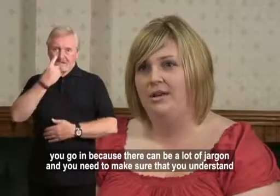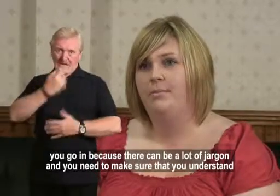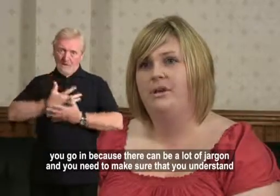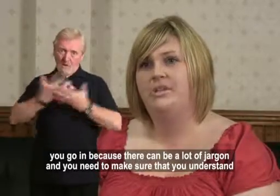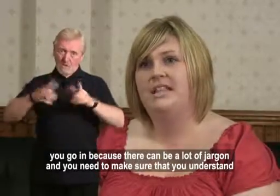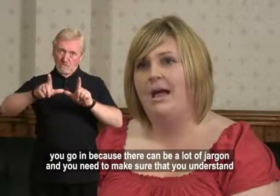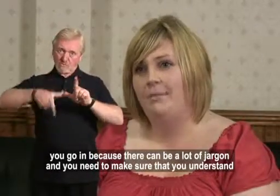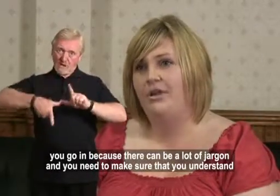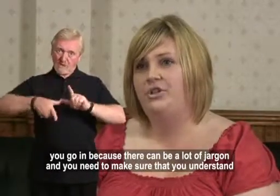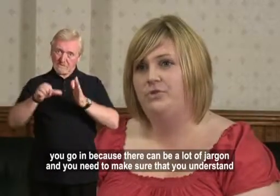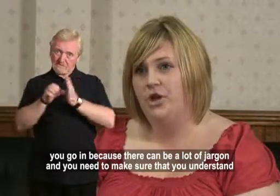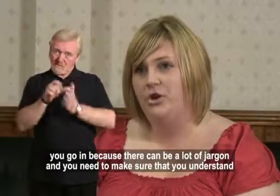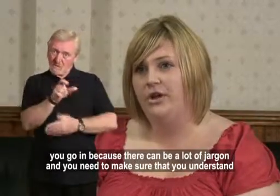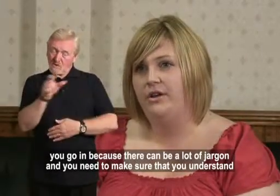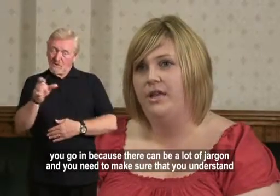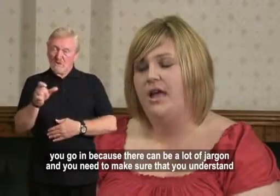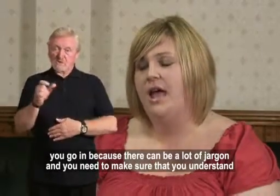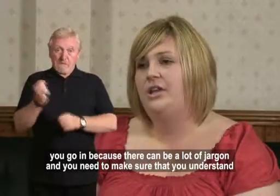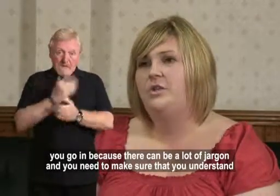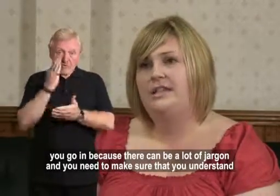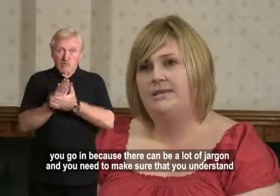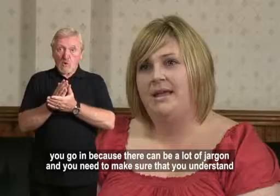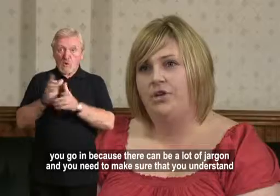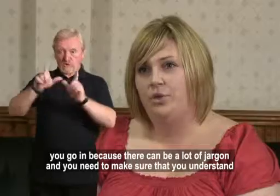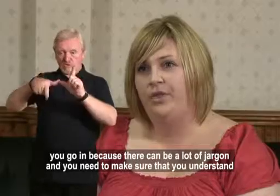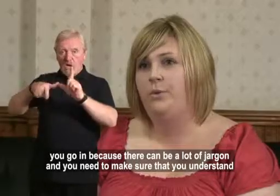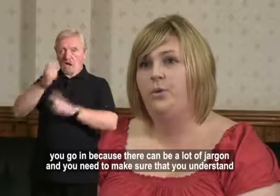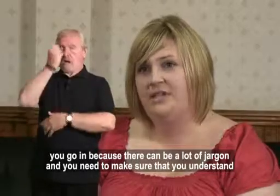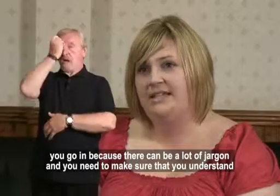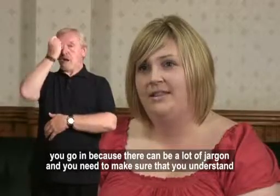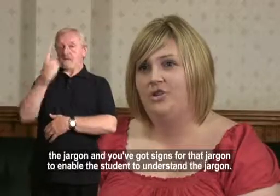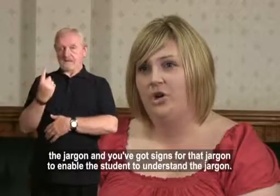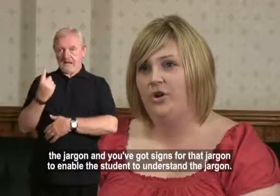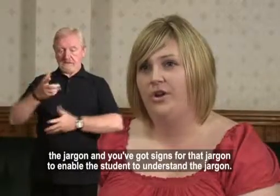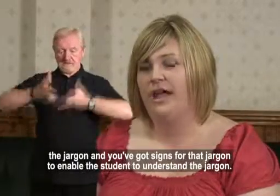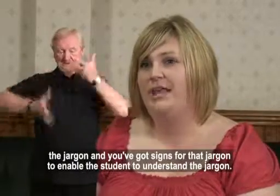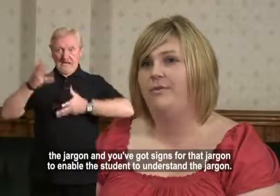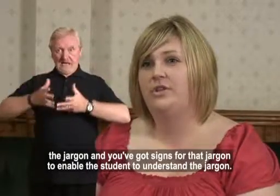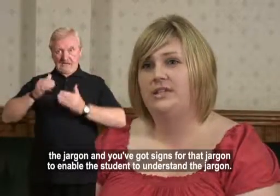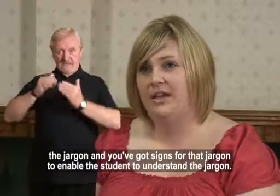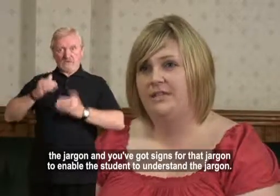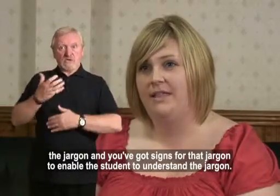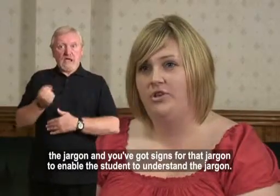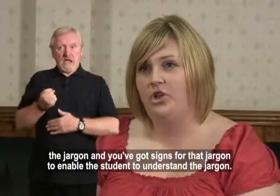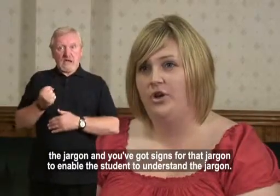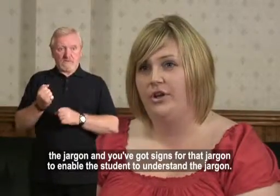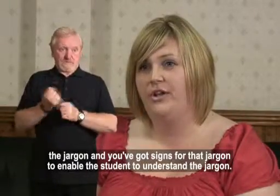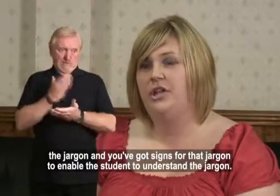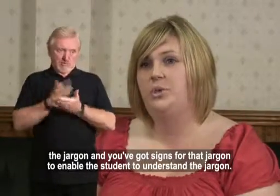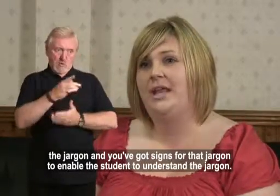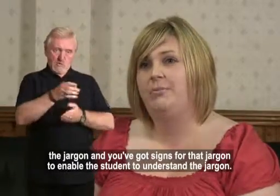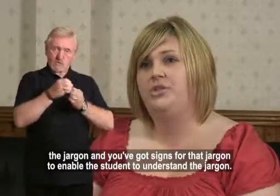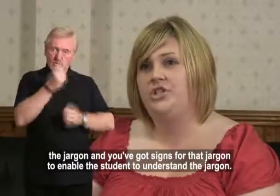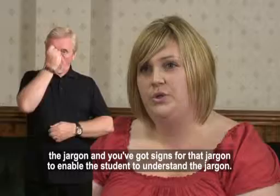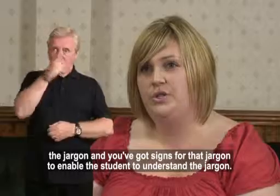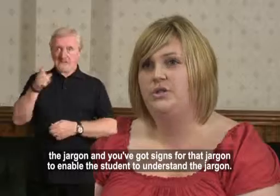go in, because there can be a lot of jargon, and you need to make sure that you understand the jargon and you've got signs for that jargon